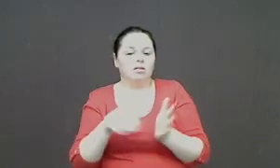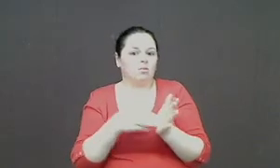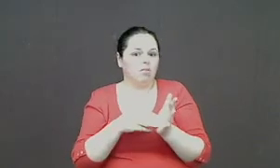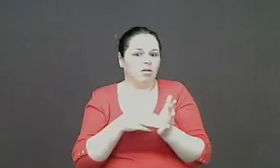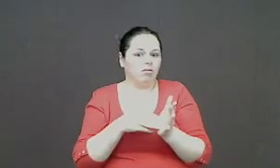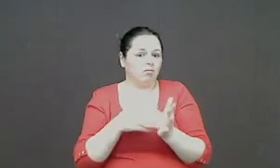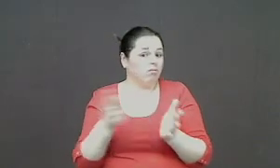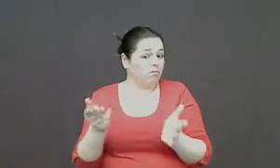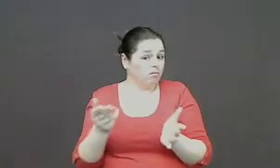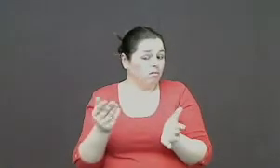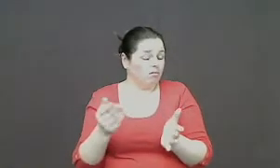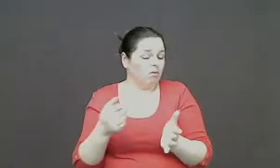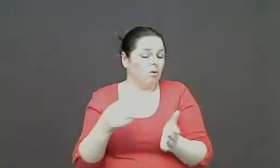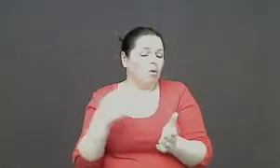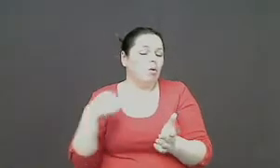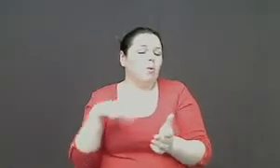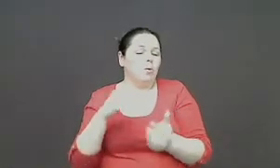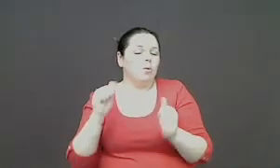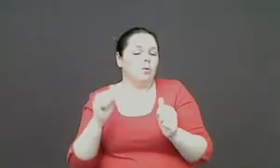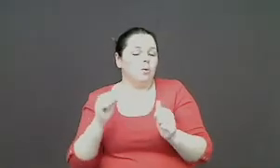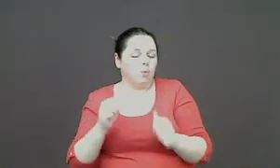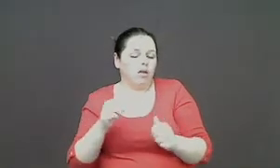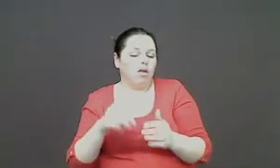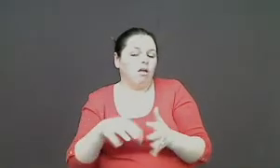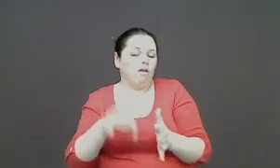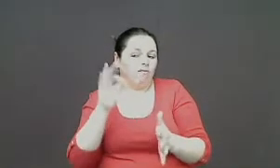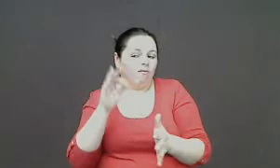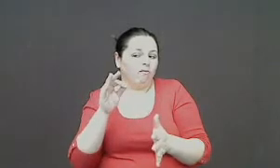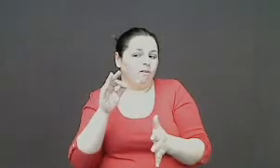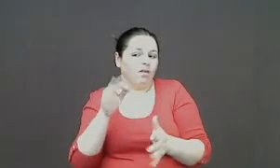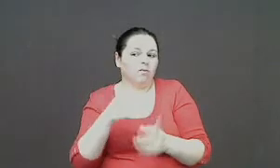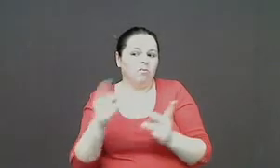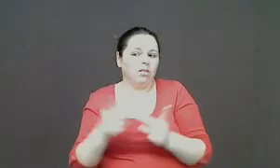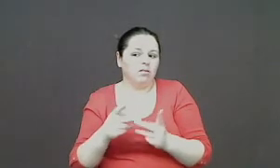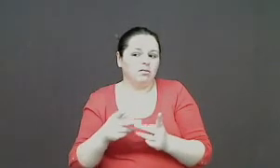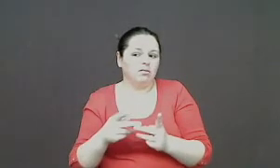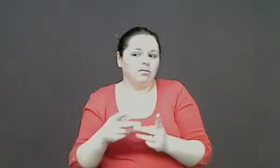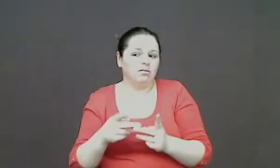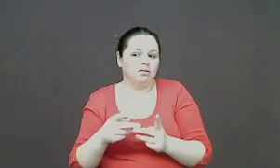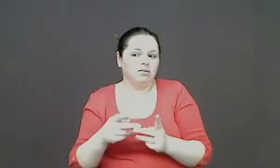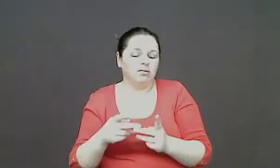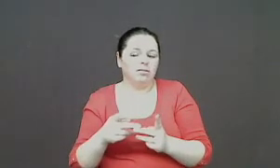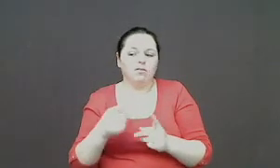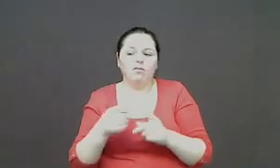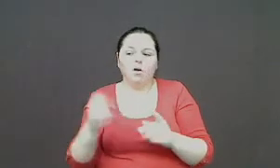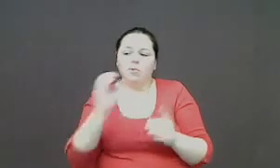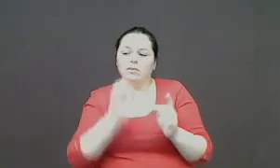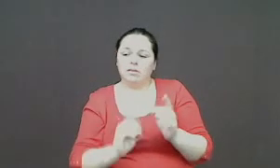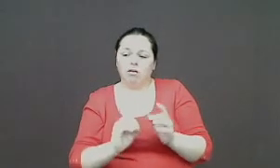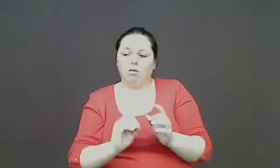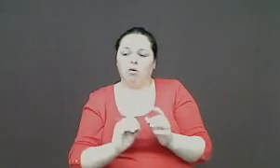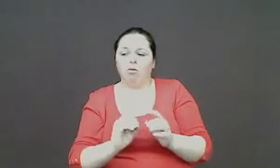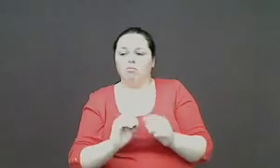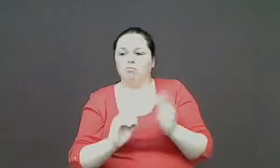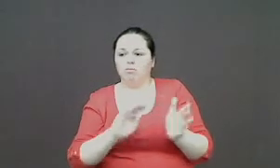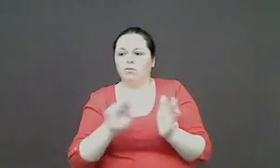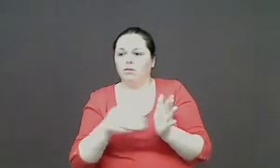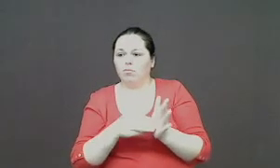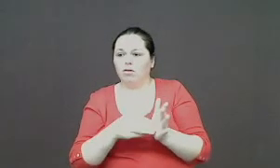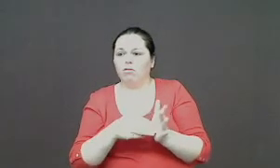place then as being somewhere between 0 degrees at the equator and 90 degrees north, which would be the